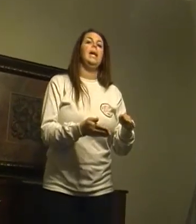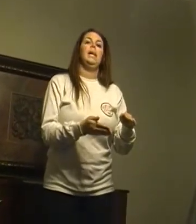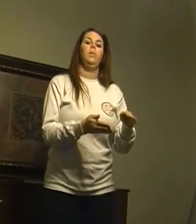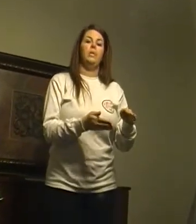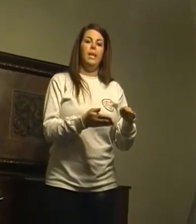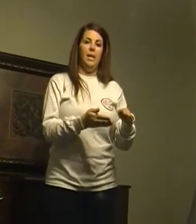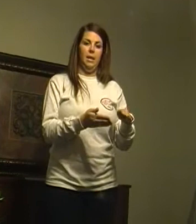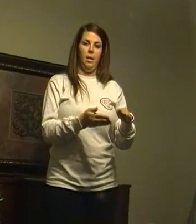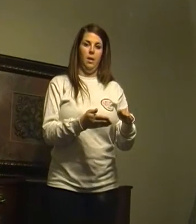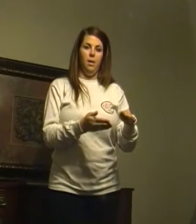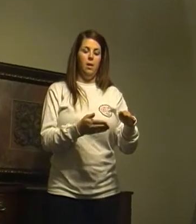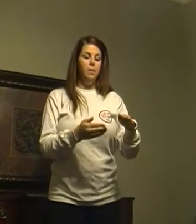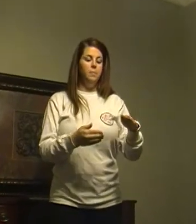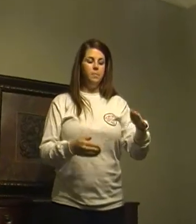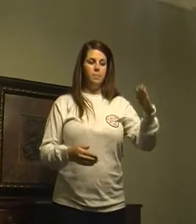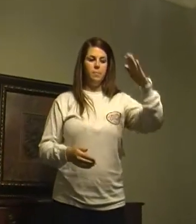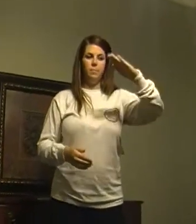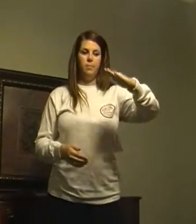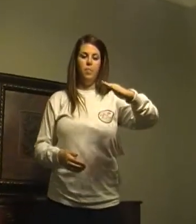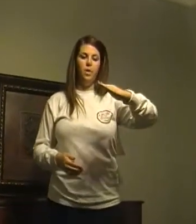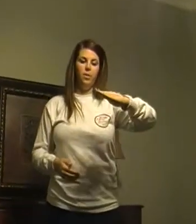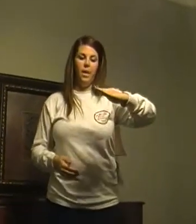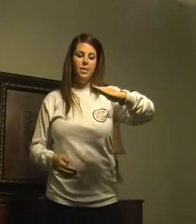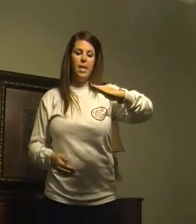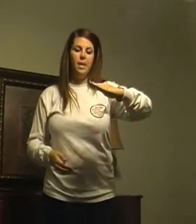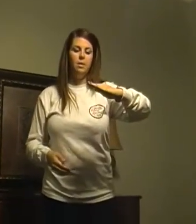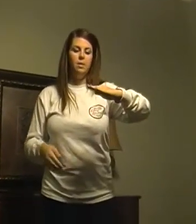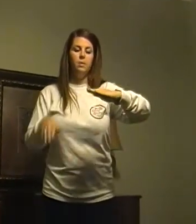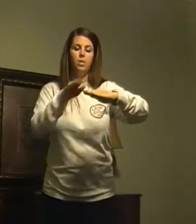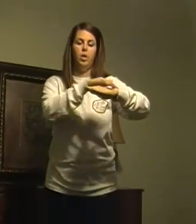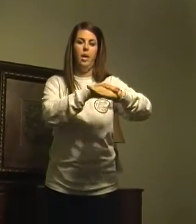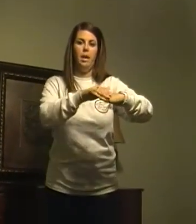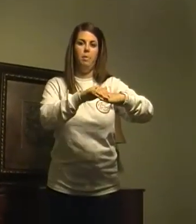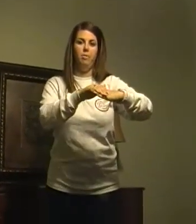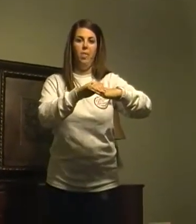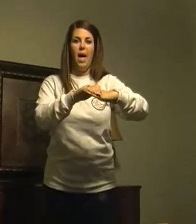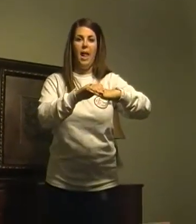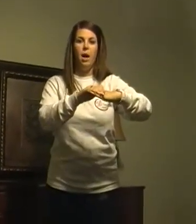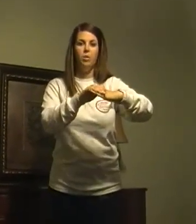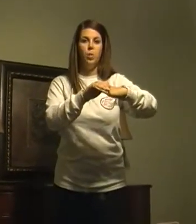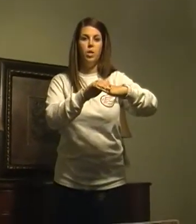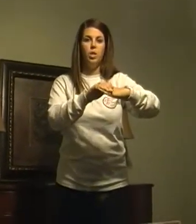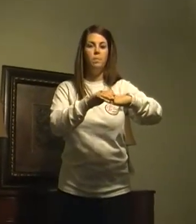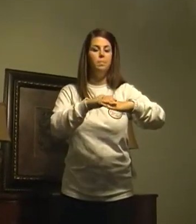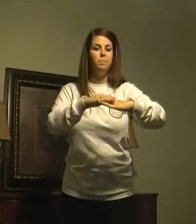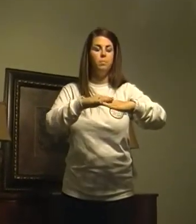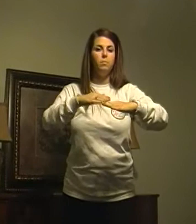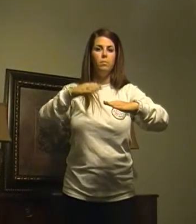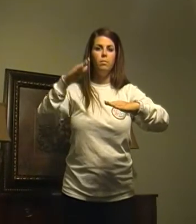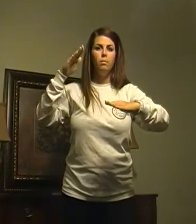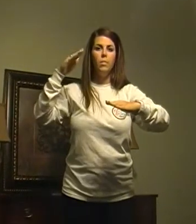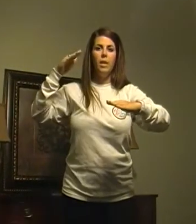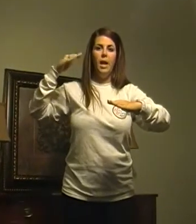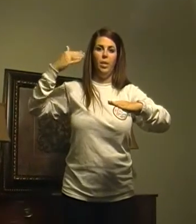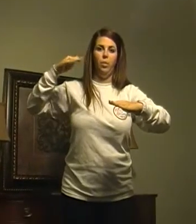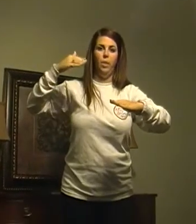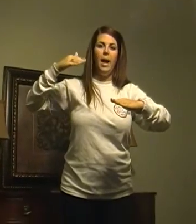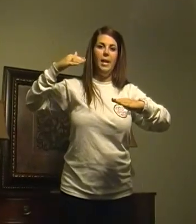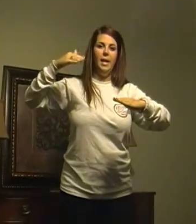it was hidden. Your left hand, you're going to keep it flat out towards you. And your right hand,